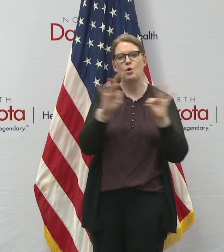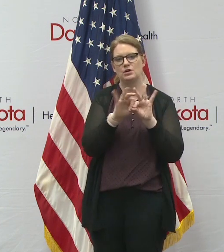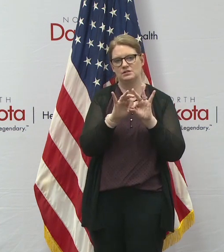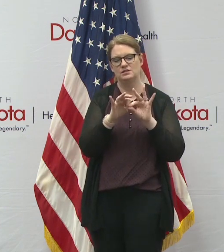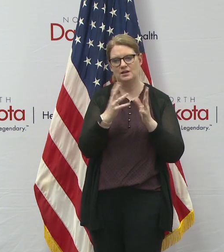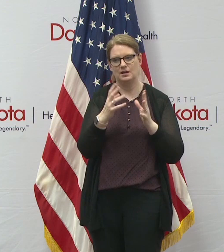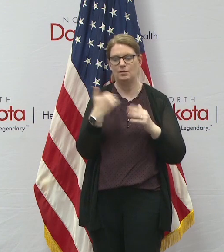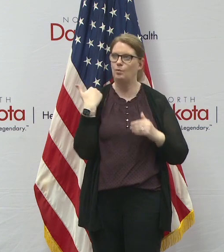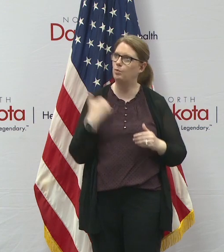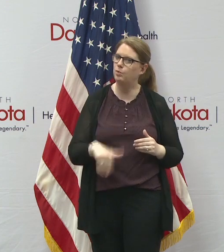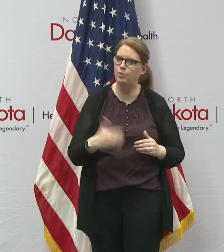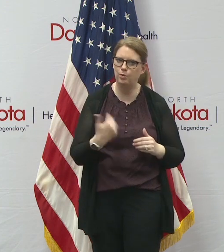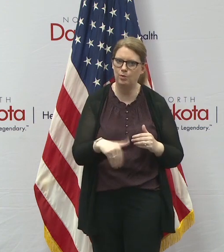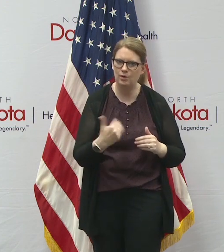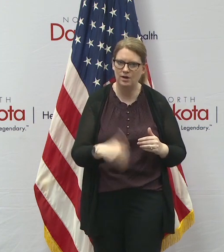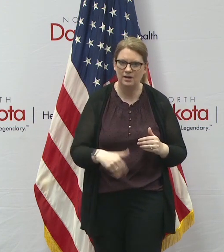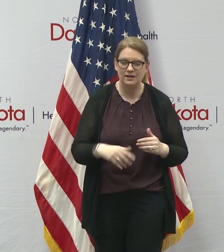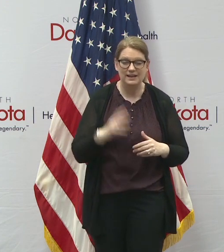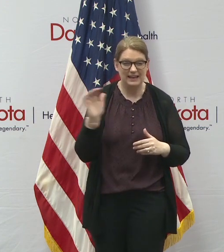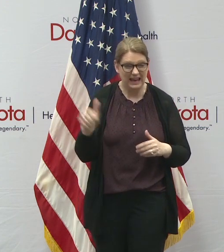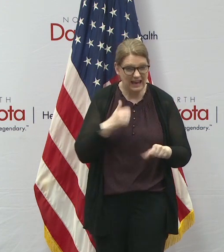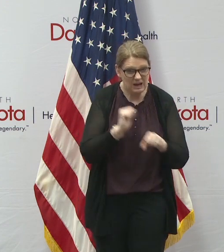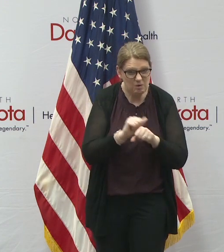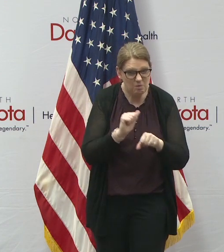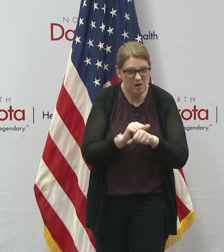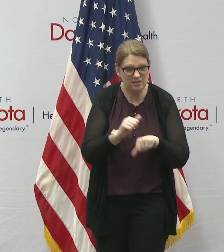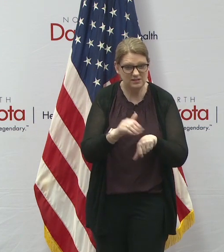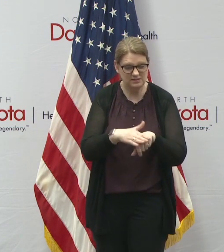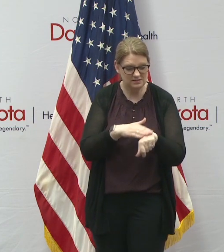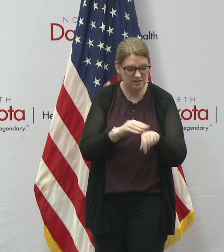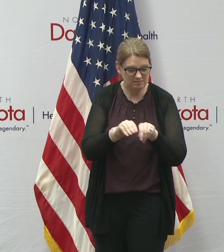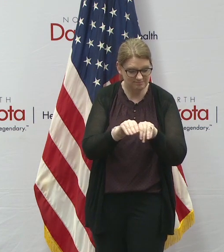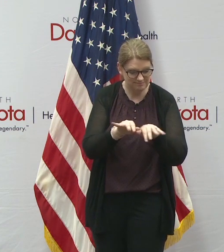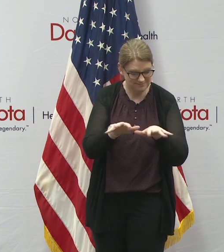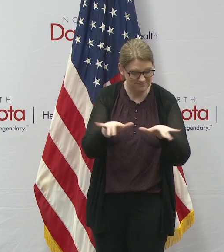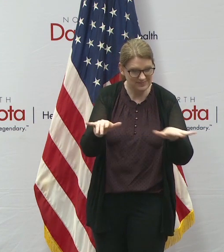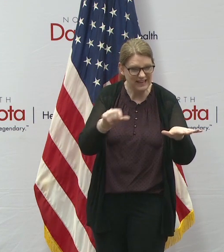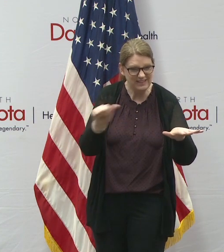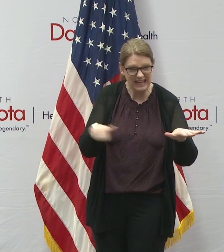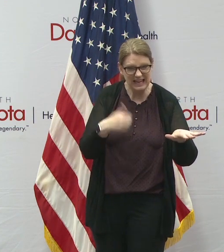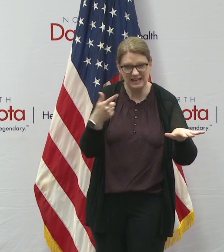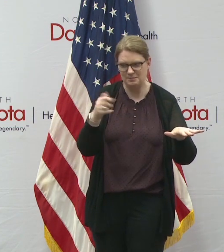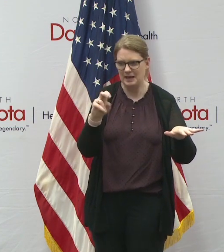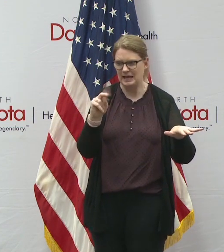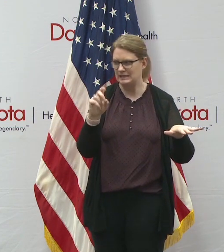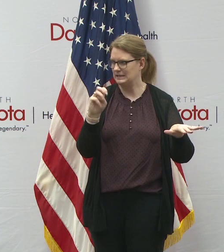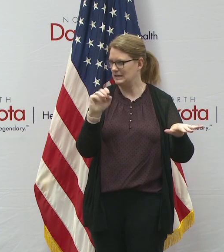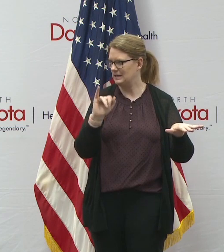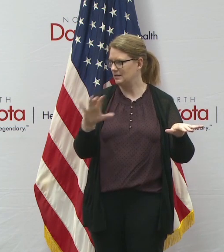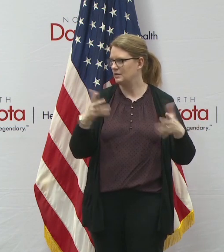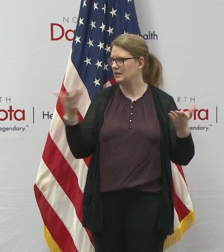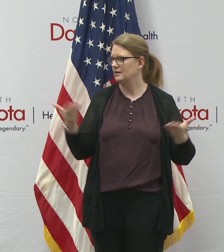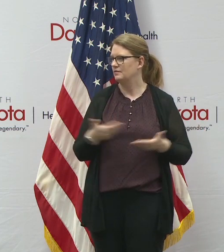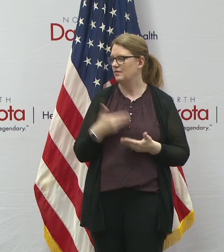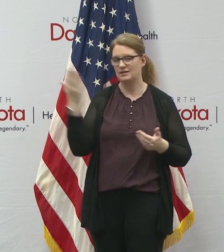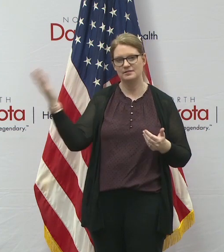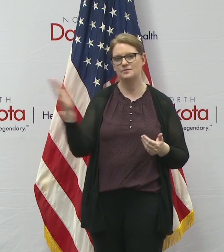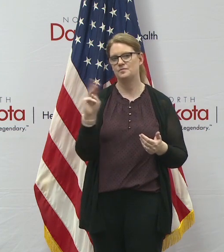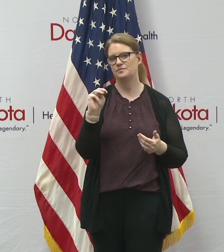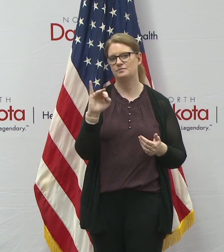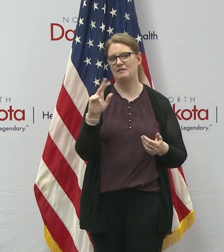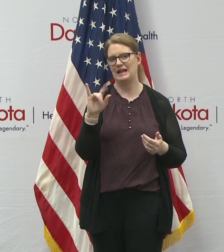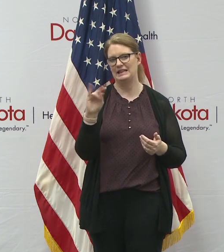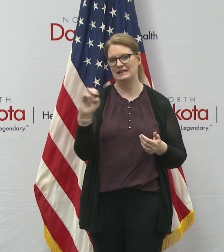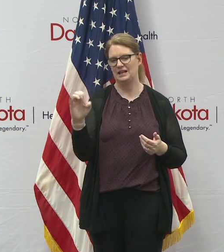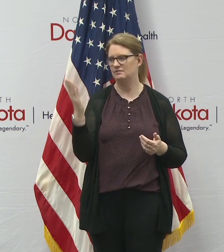how vital that is to any work to stop the spread of any pandemic. I'm inviting Mylynn Tufte to join me again